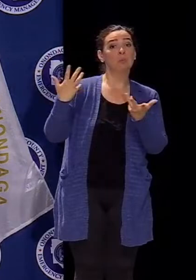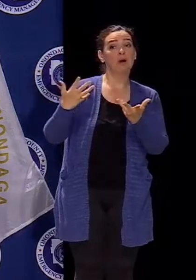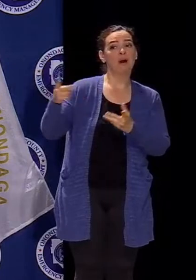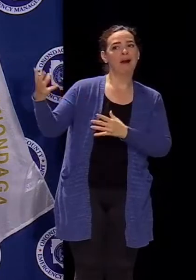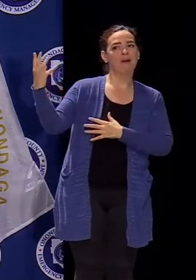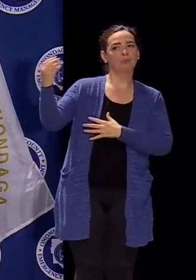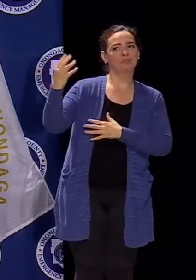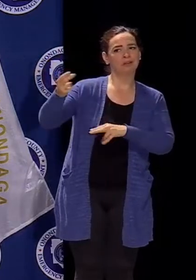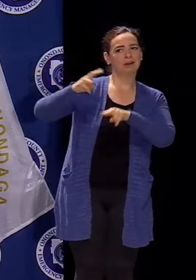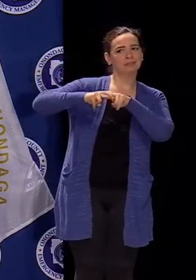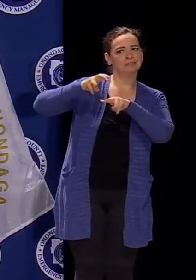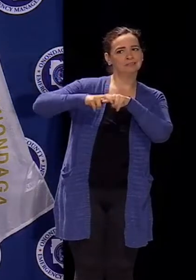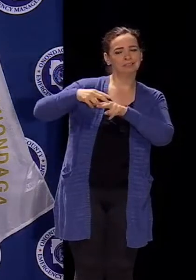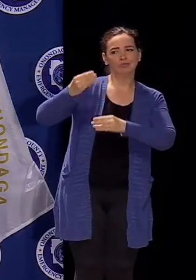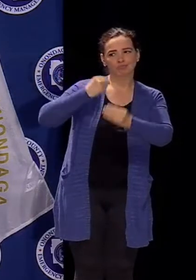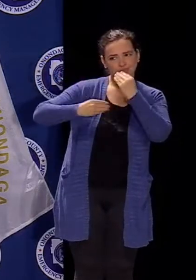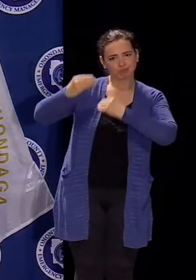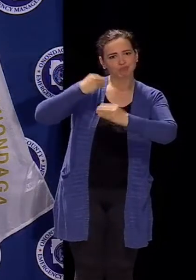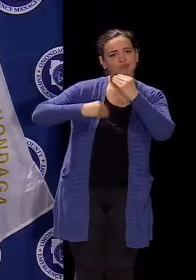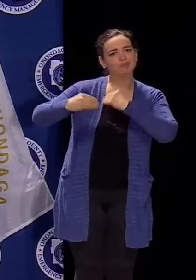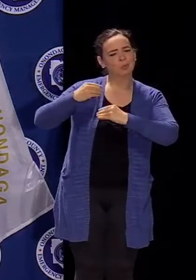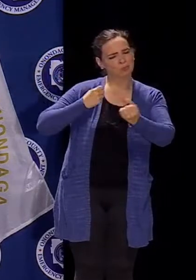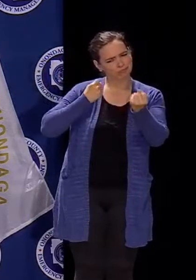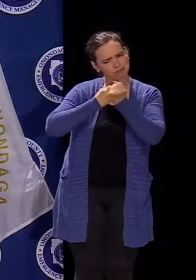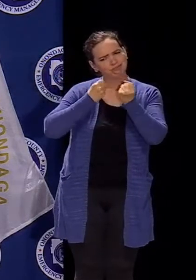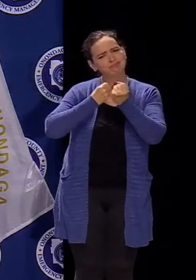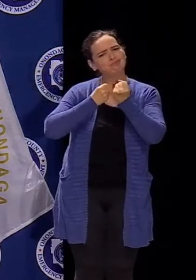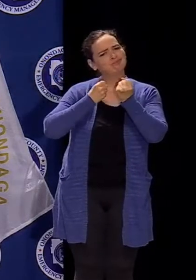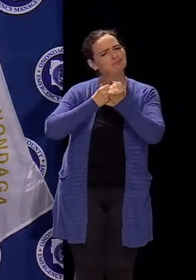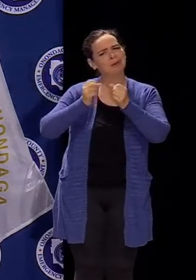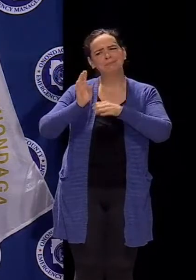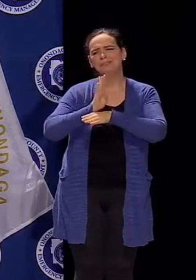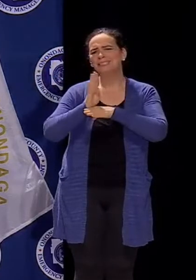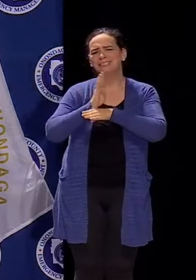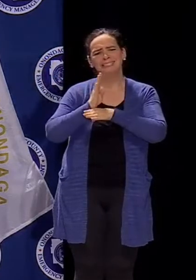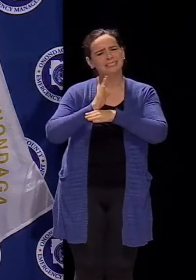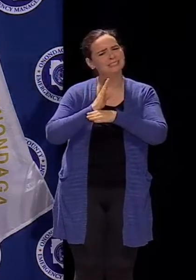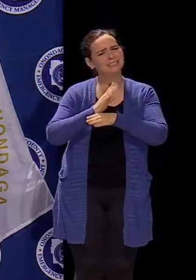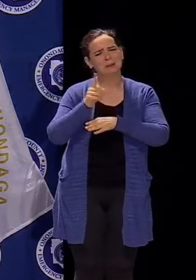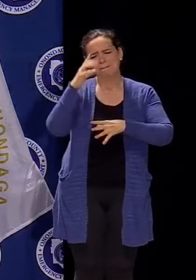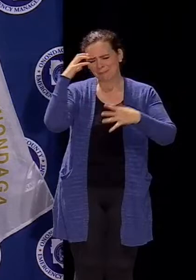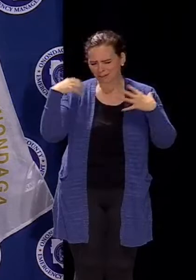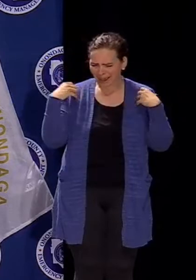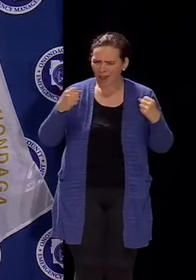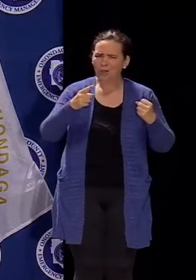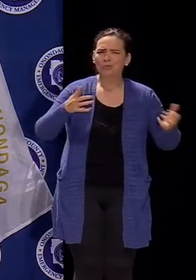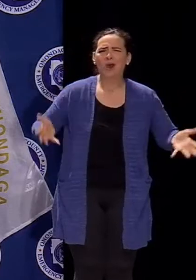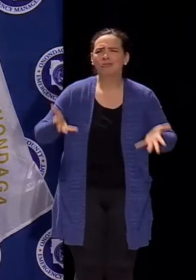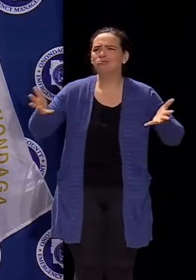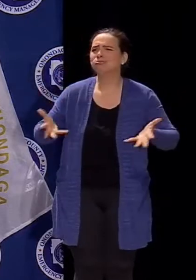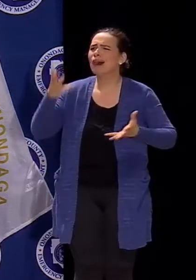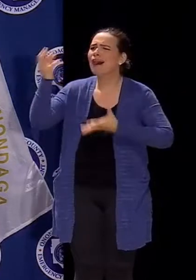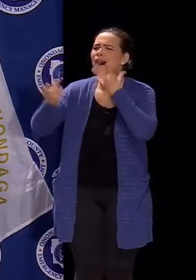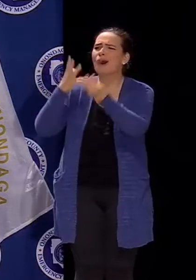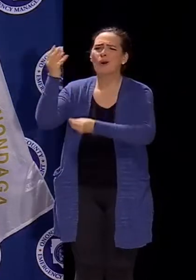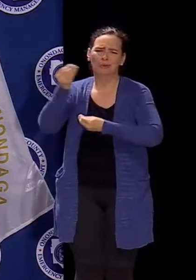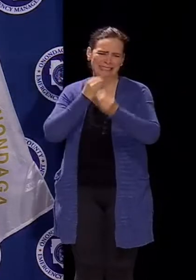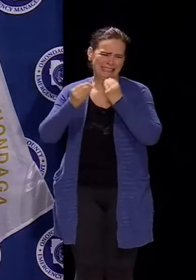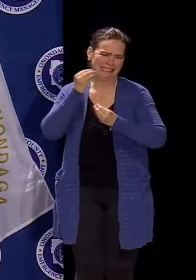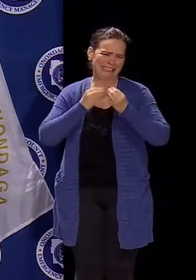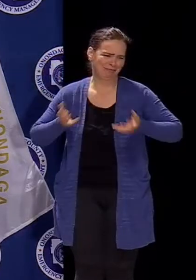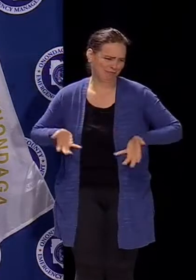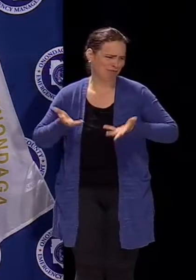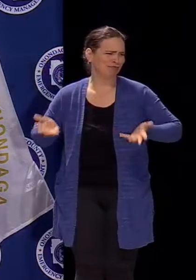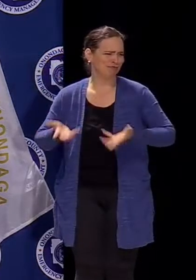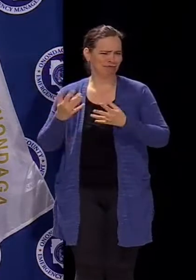way. A big psyche win here, and certainly one that we've been pushing for. You heard